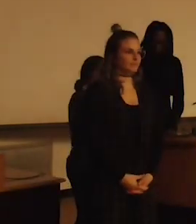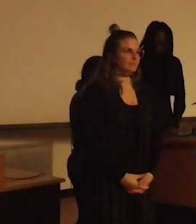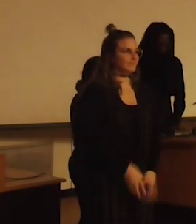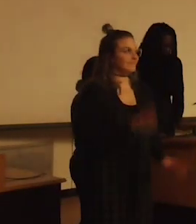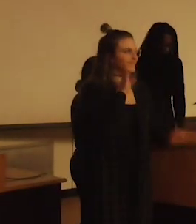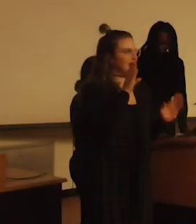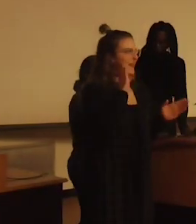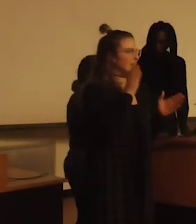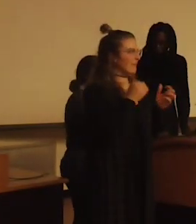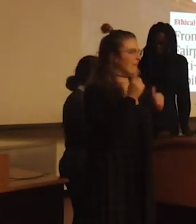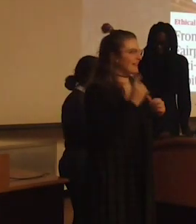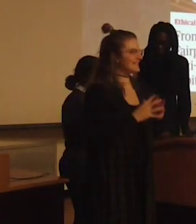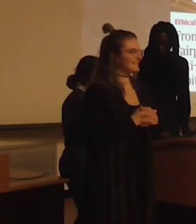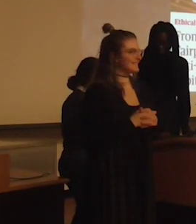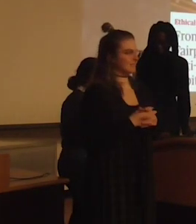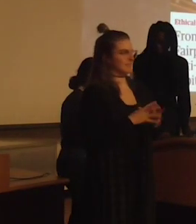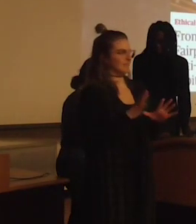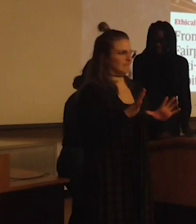Hi, everybody.